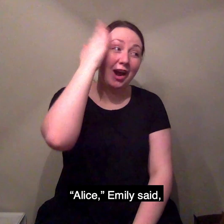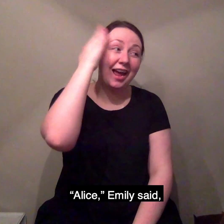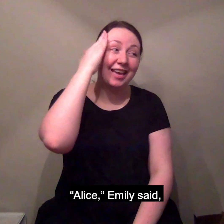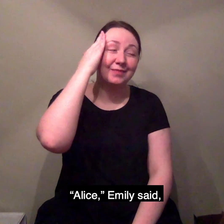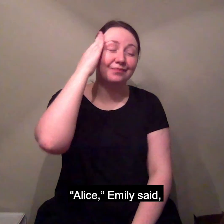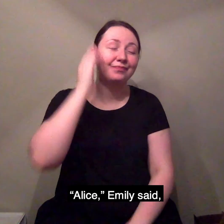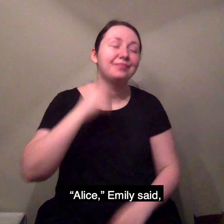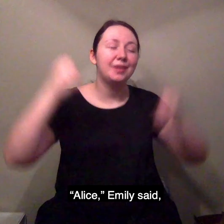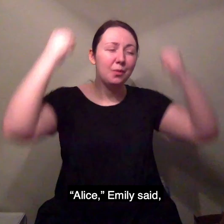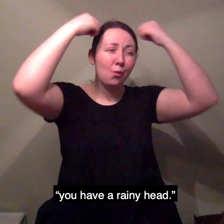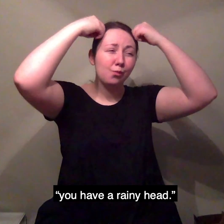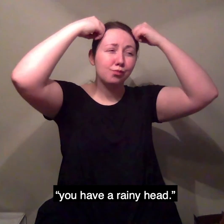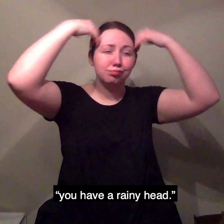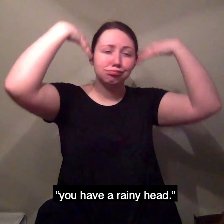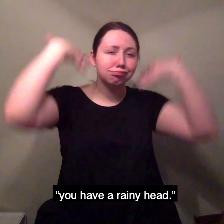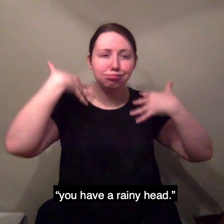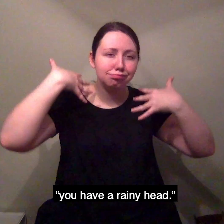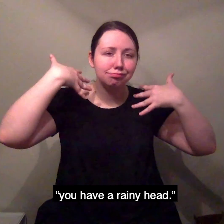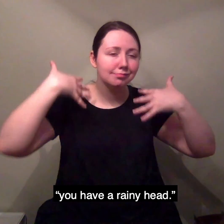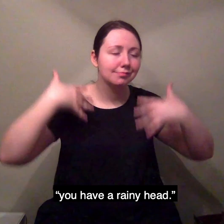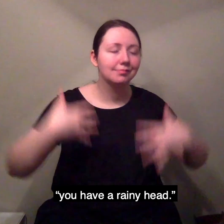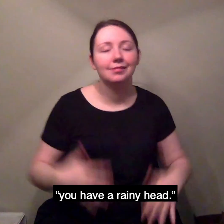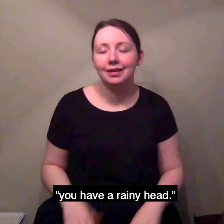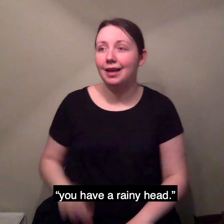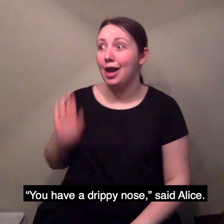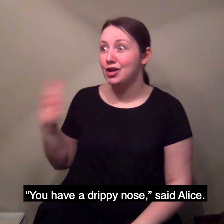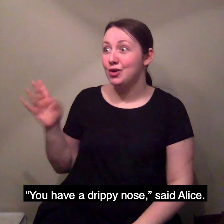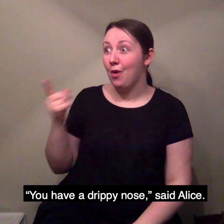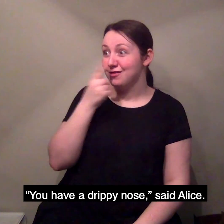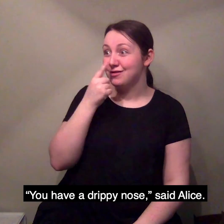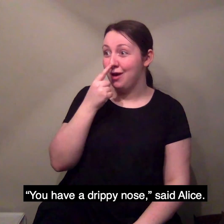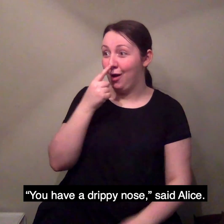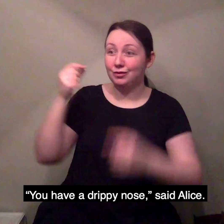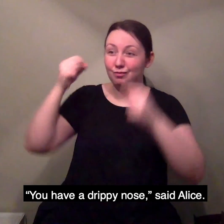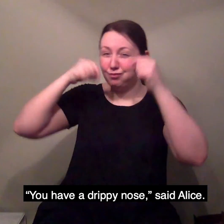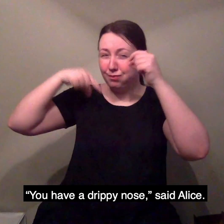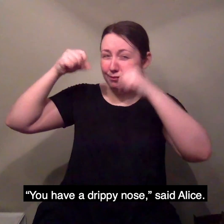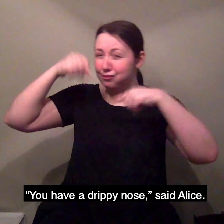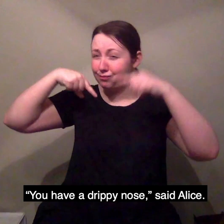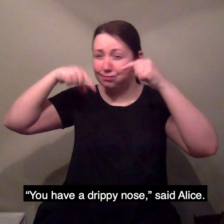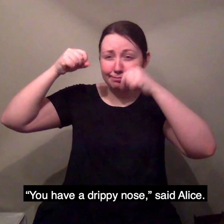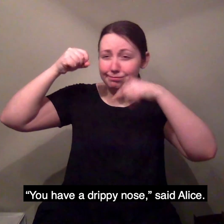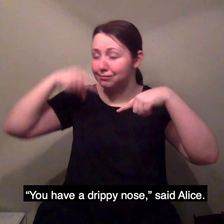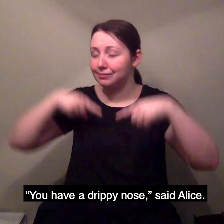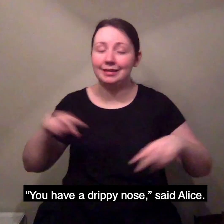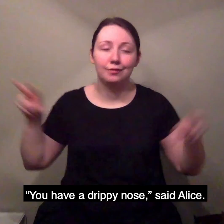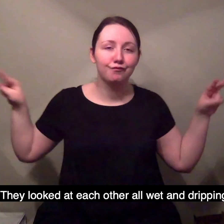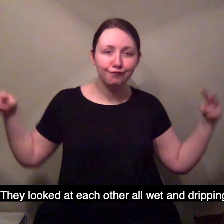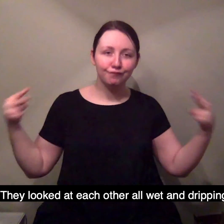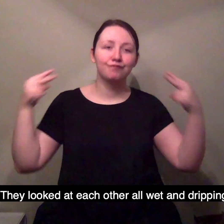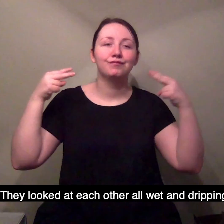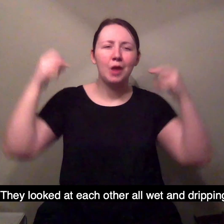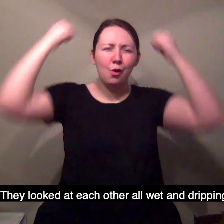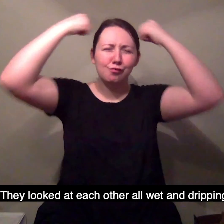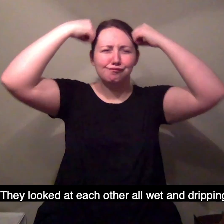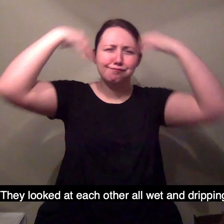Alice, she said, you have a rainy head. You have a drippy nose, said Alice. They looked at each other all